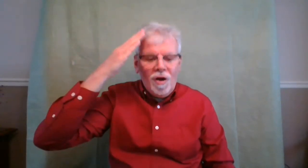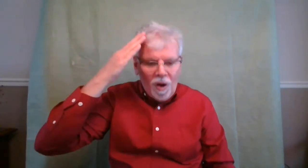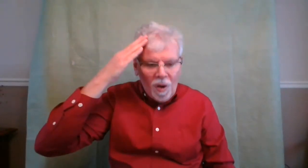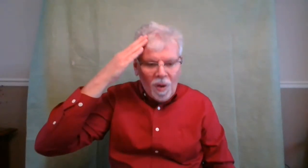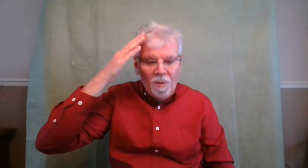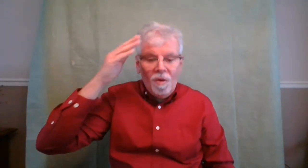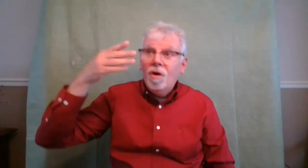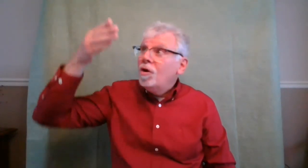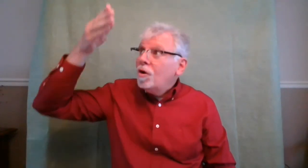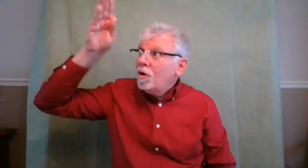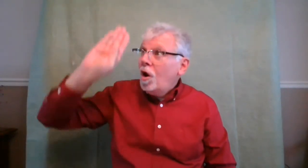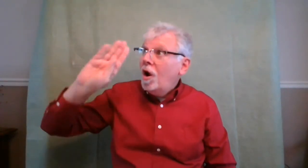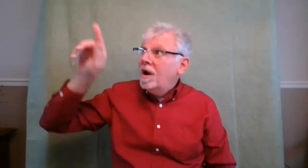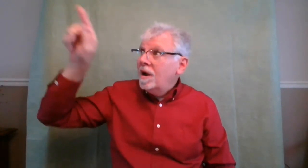he gave us.